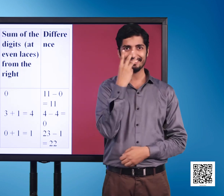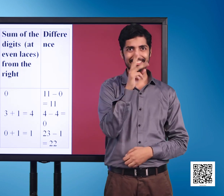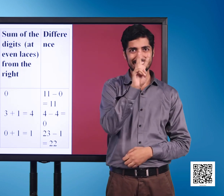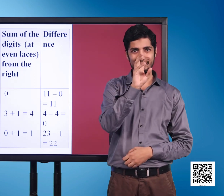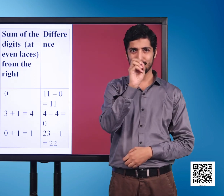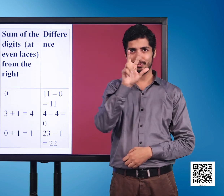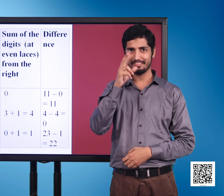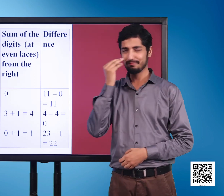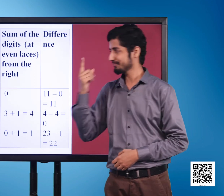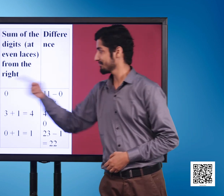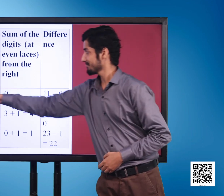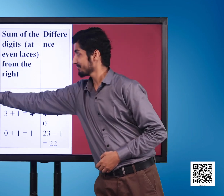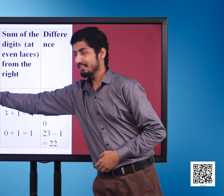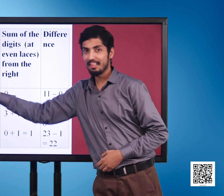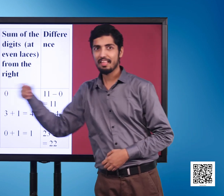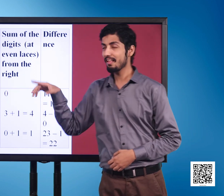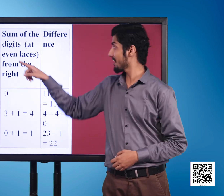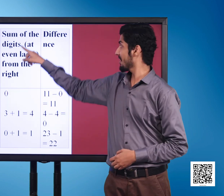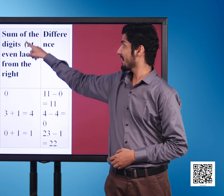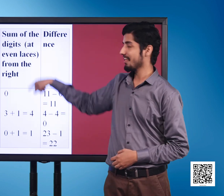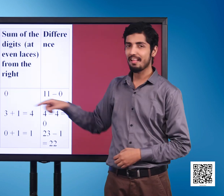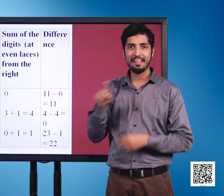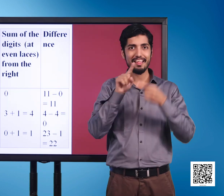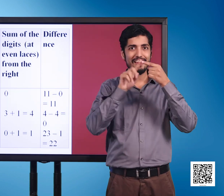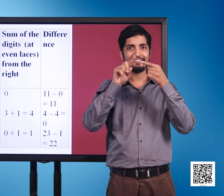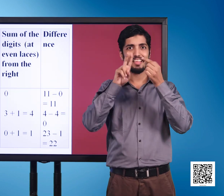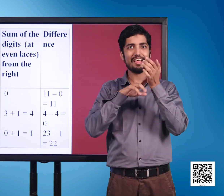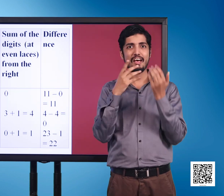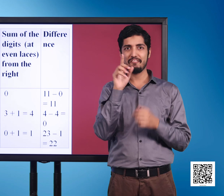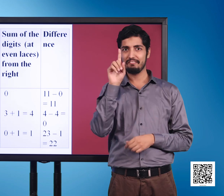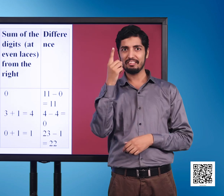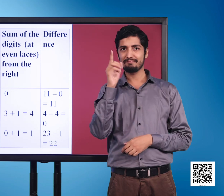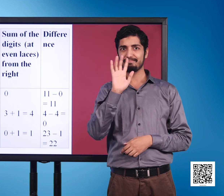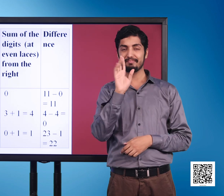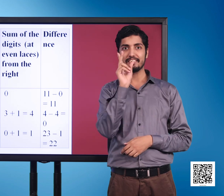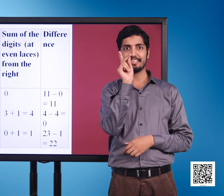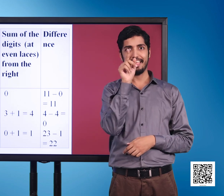Sum of the digits at even places from the right. 0.